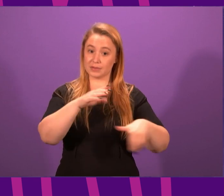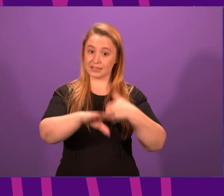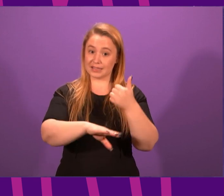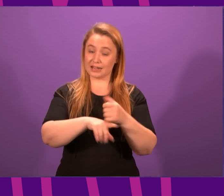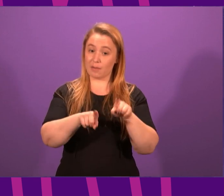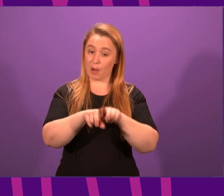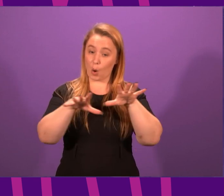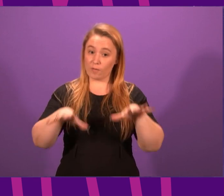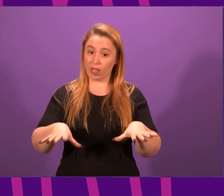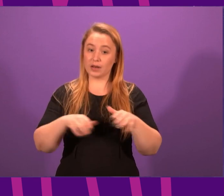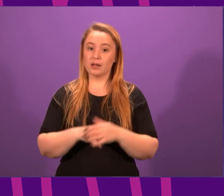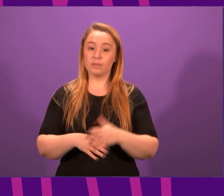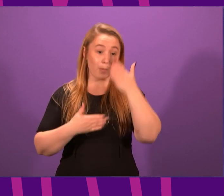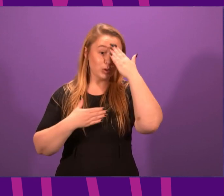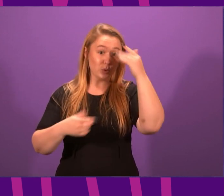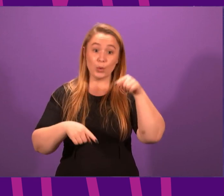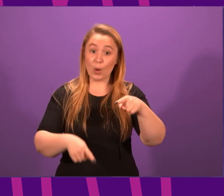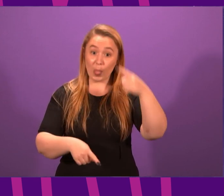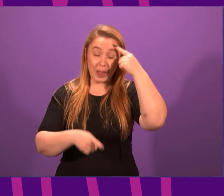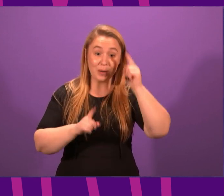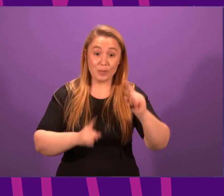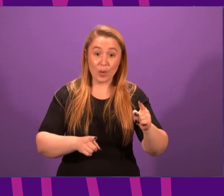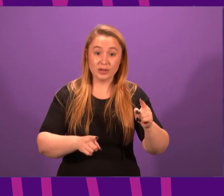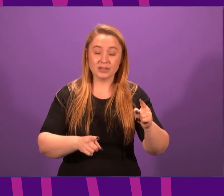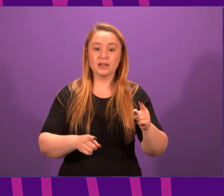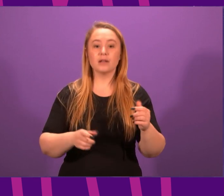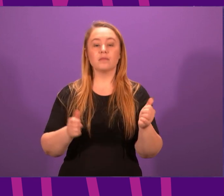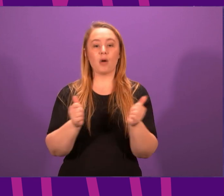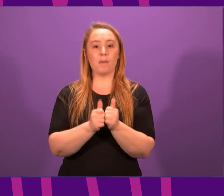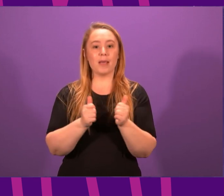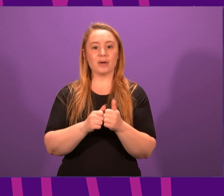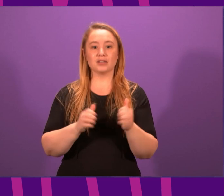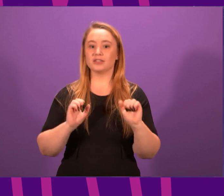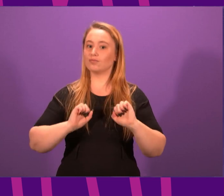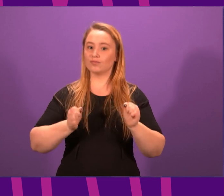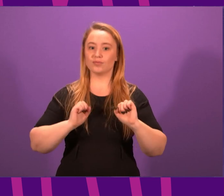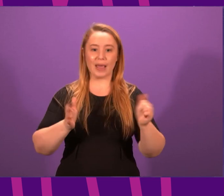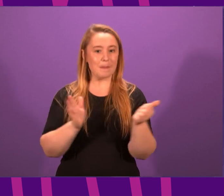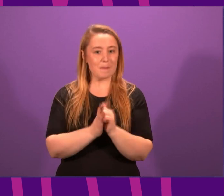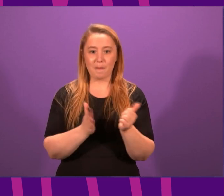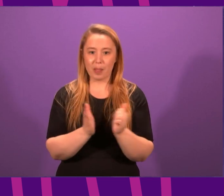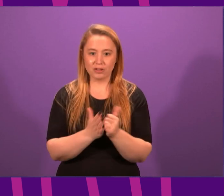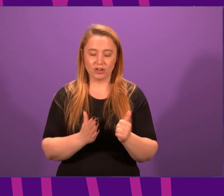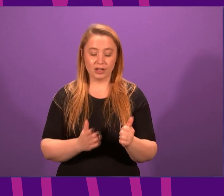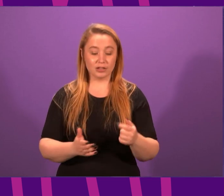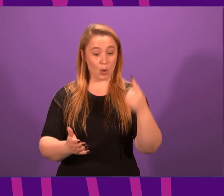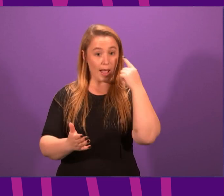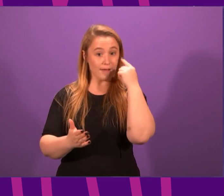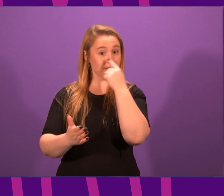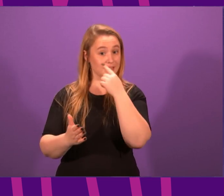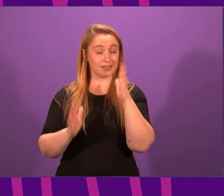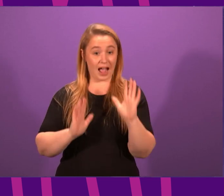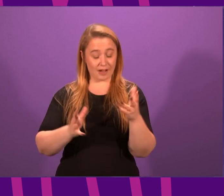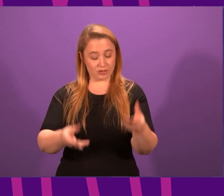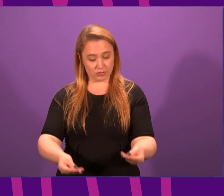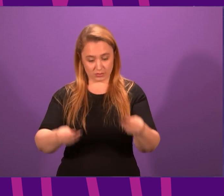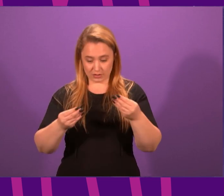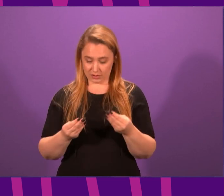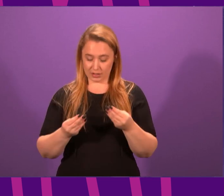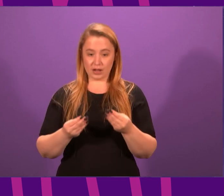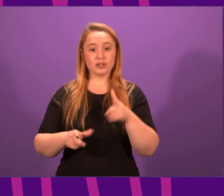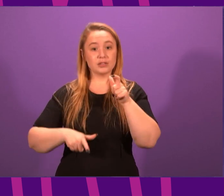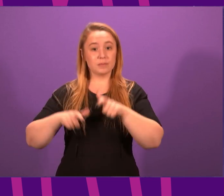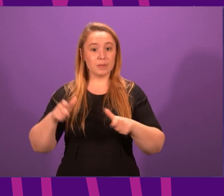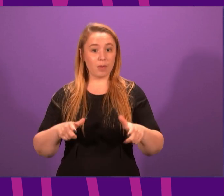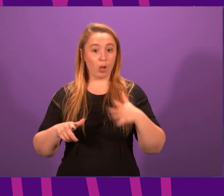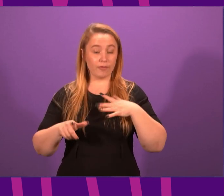we don't know what they think because their papers are not published. Yeah. We need to see that evidence, because if you want to improve compliance, you